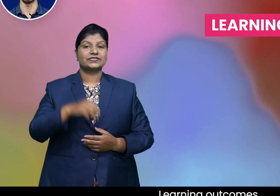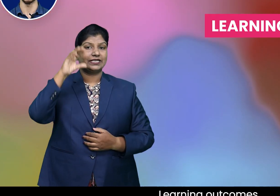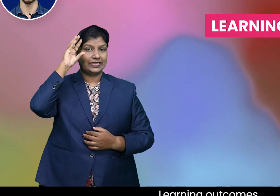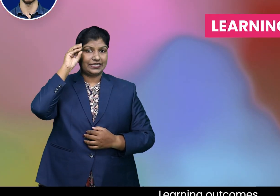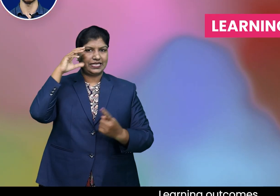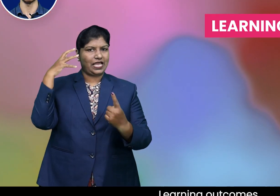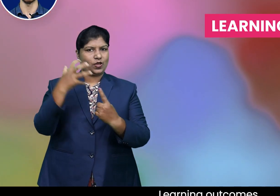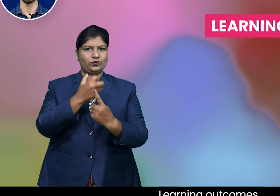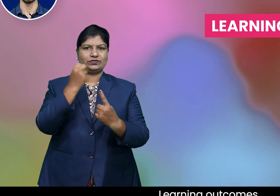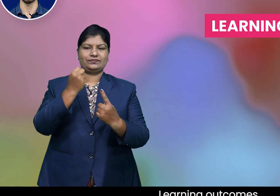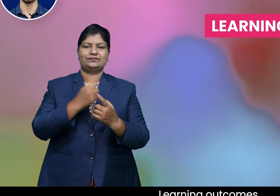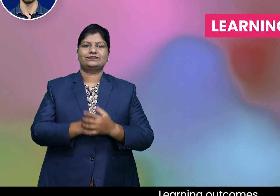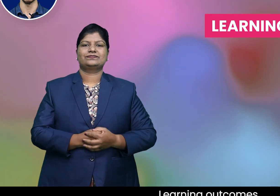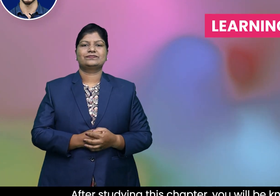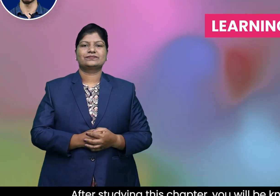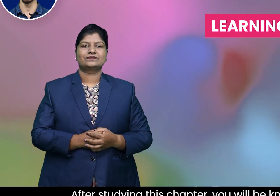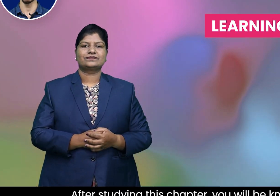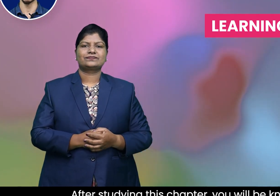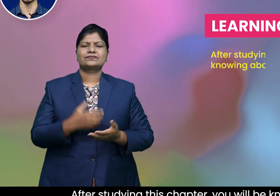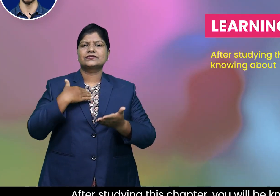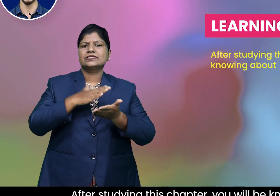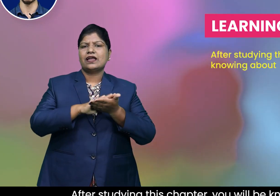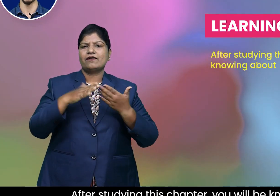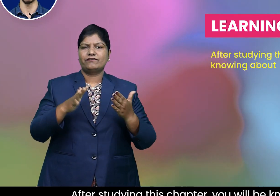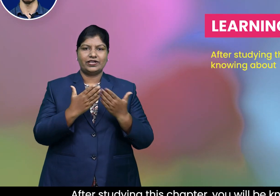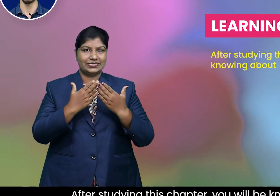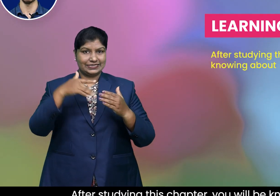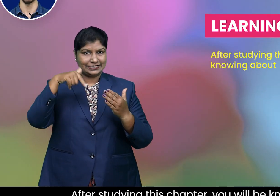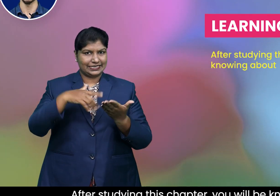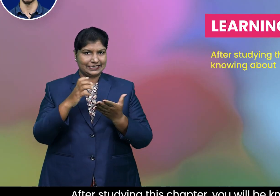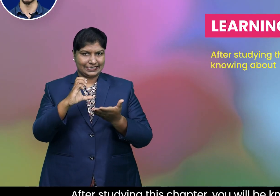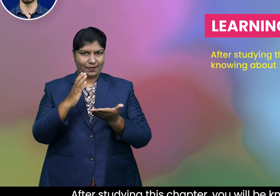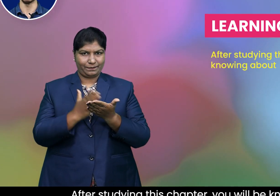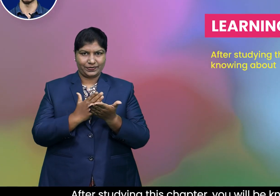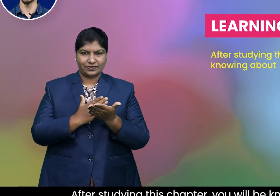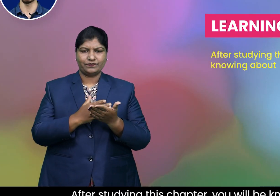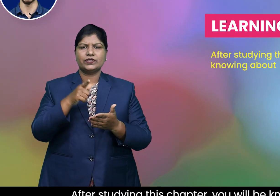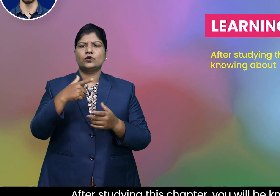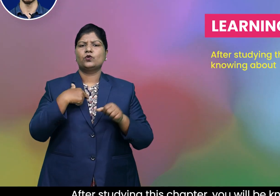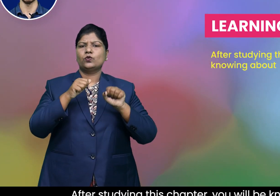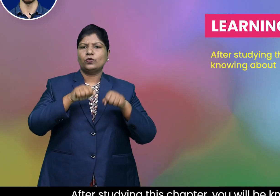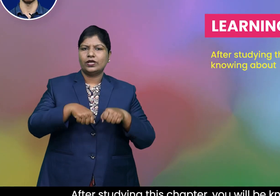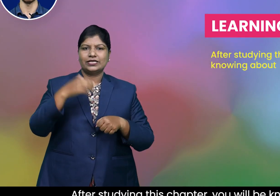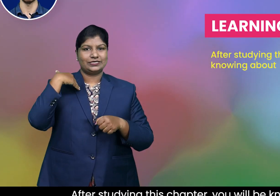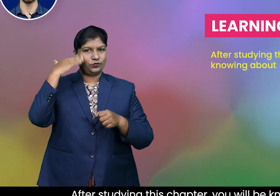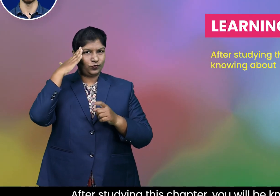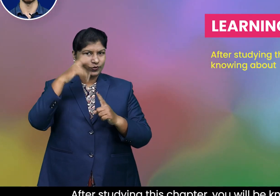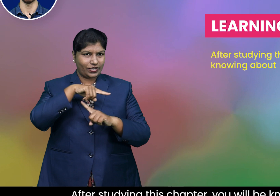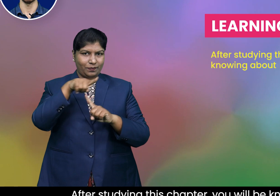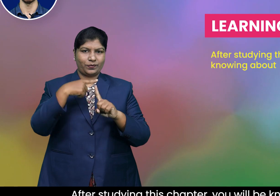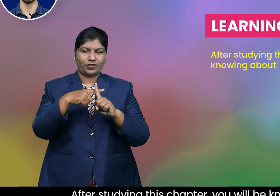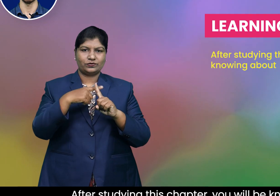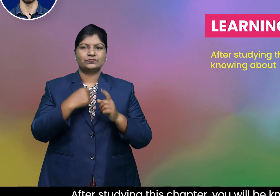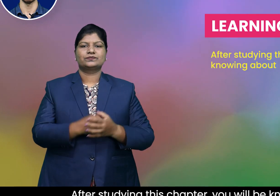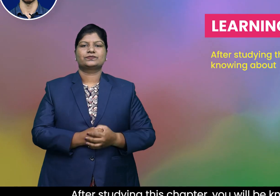Learning Outcomes. After studying this chapter, you will be knowing about